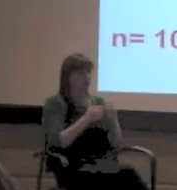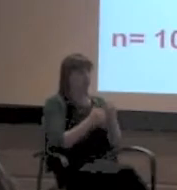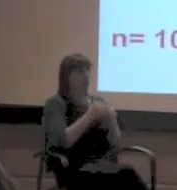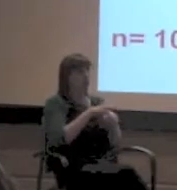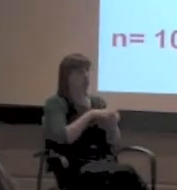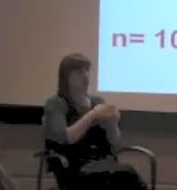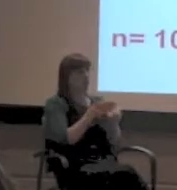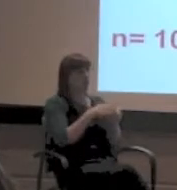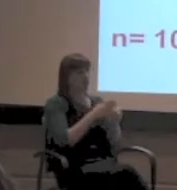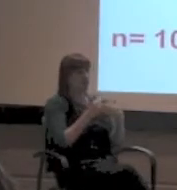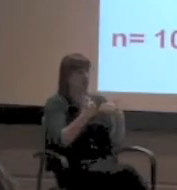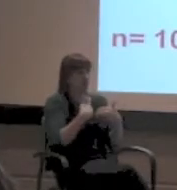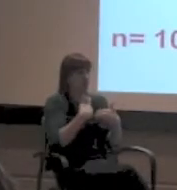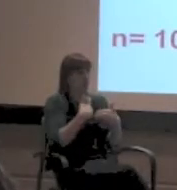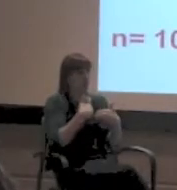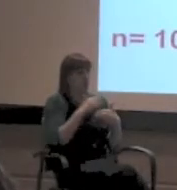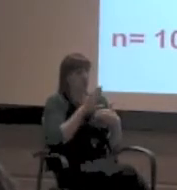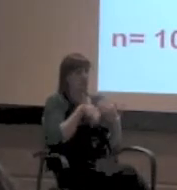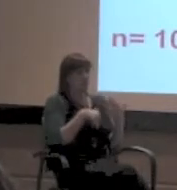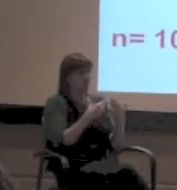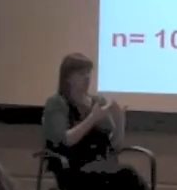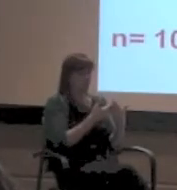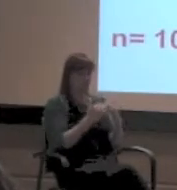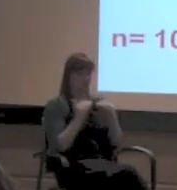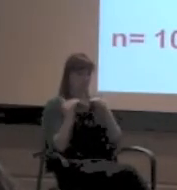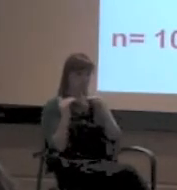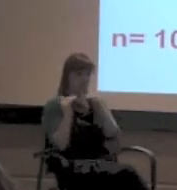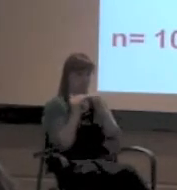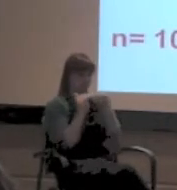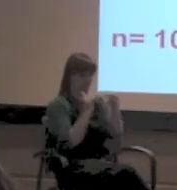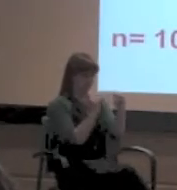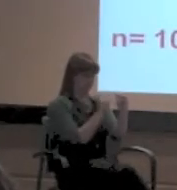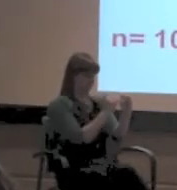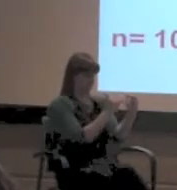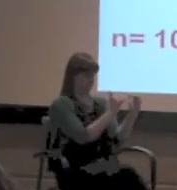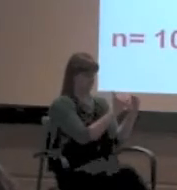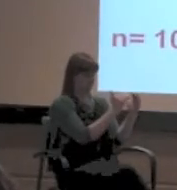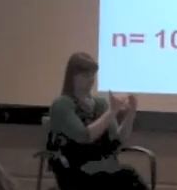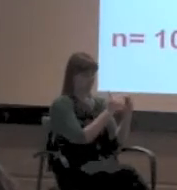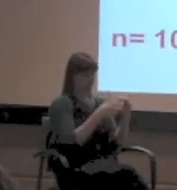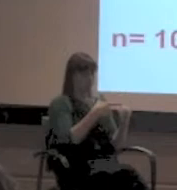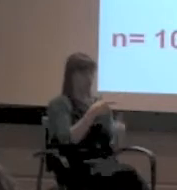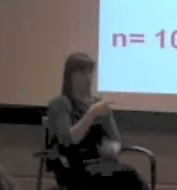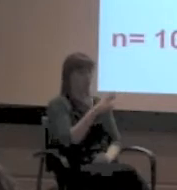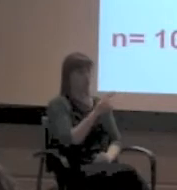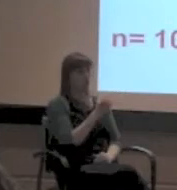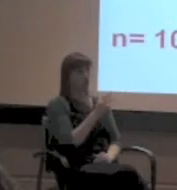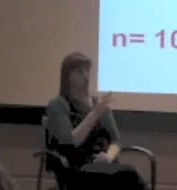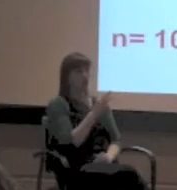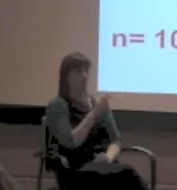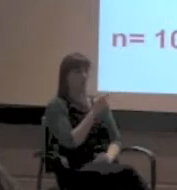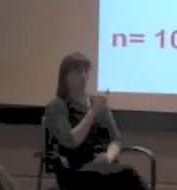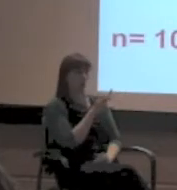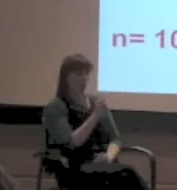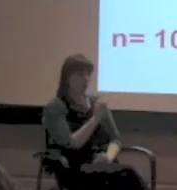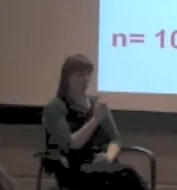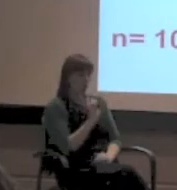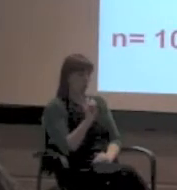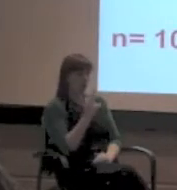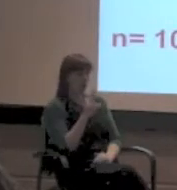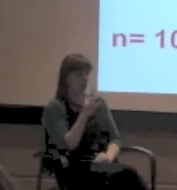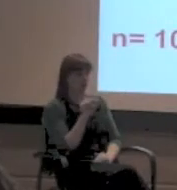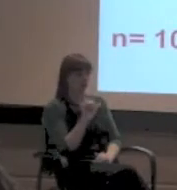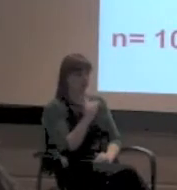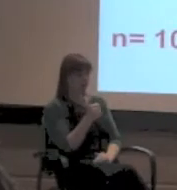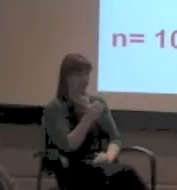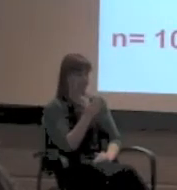valve you have, they all seem to perform equally. So programmable shunts are 10 to